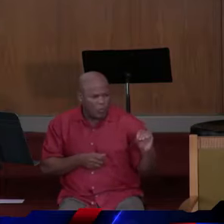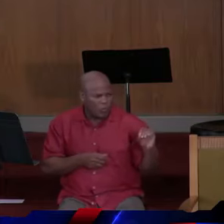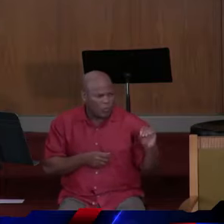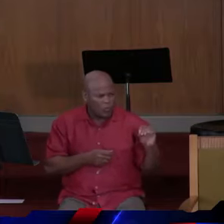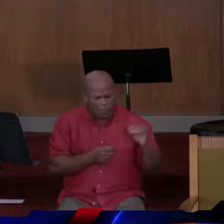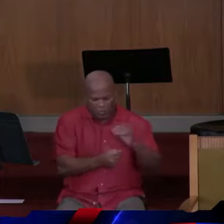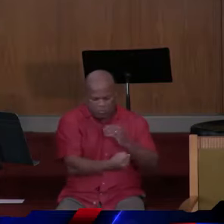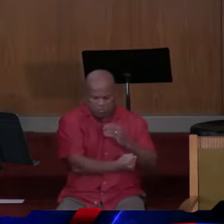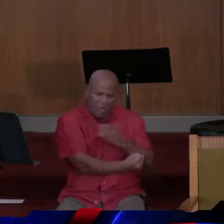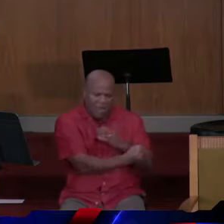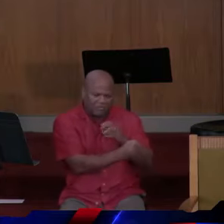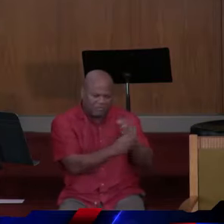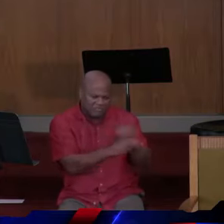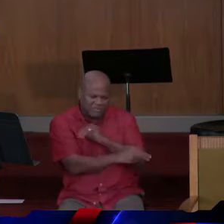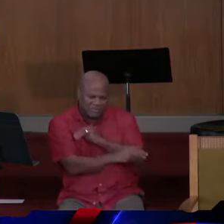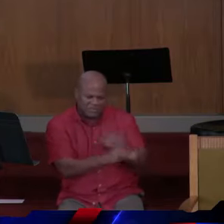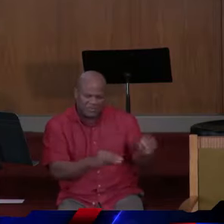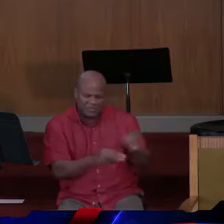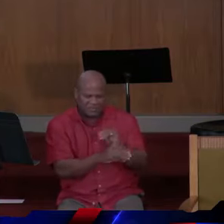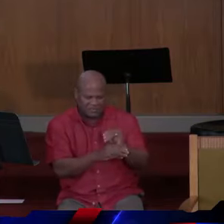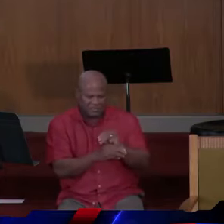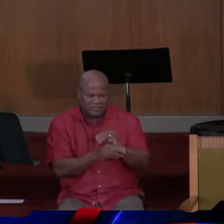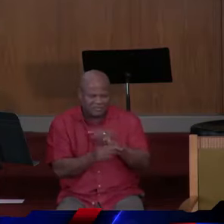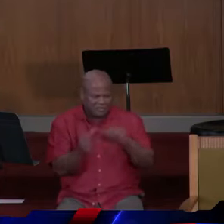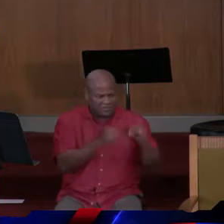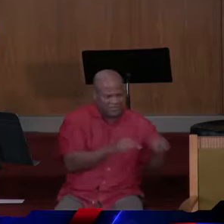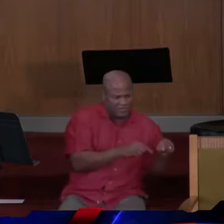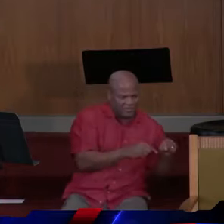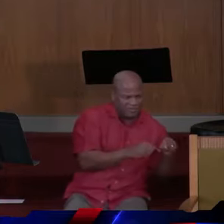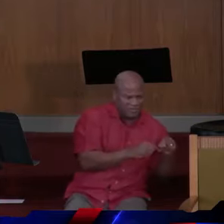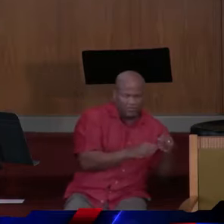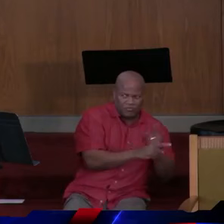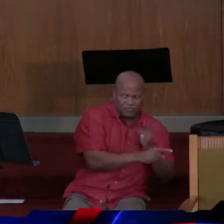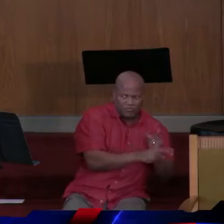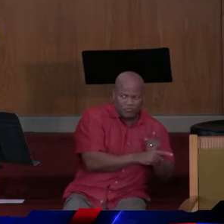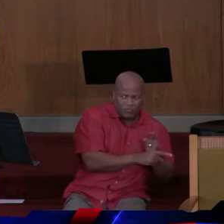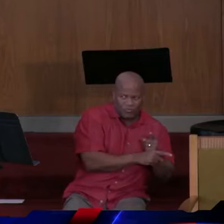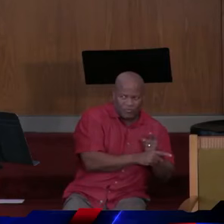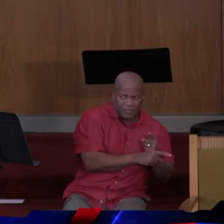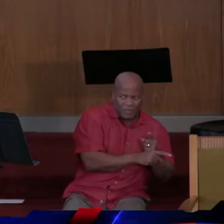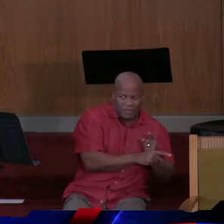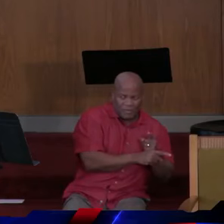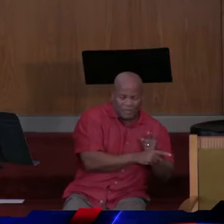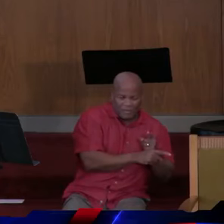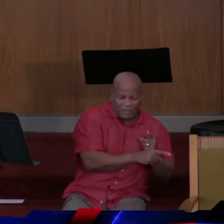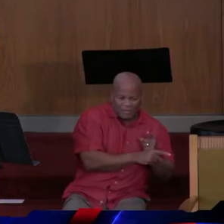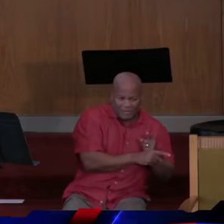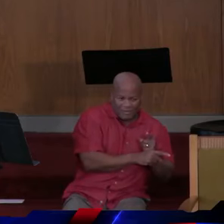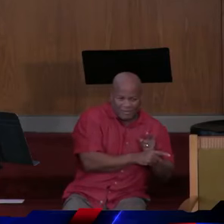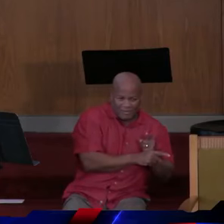ministry. Let me come back to my boomers. The